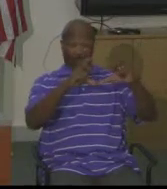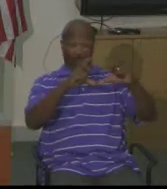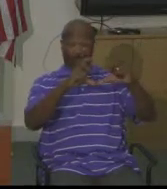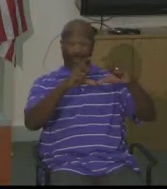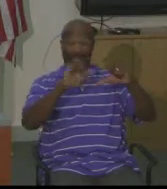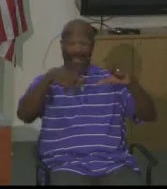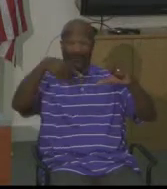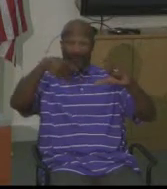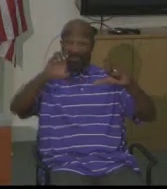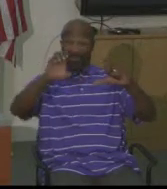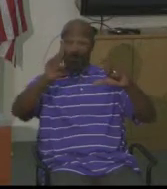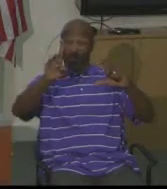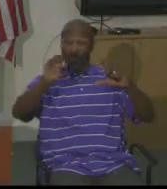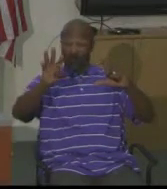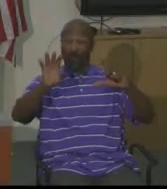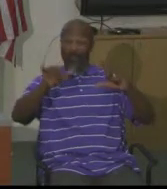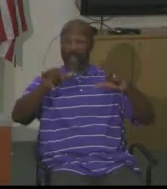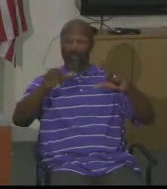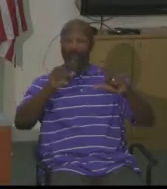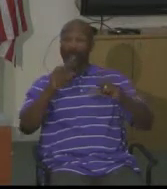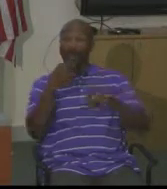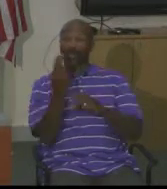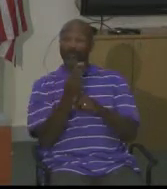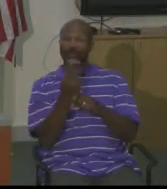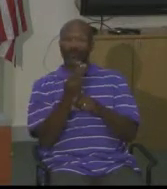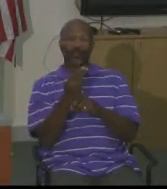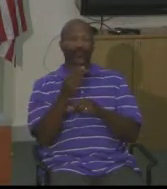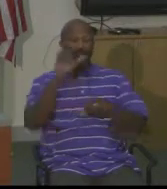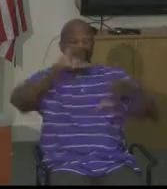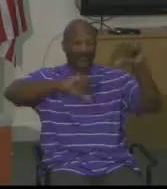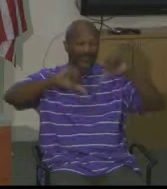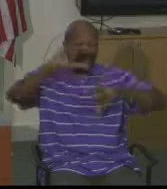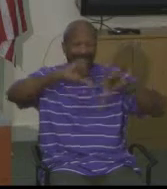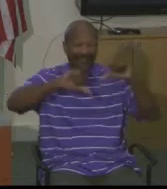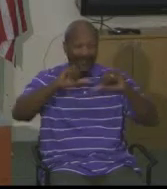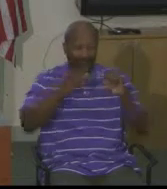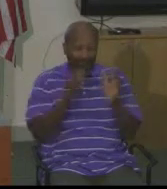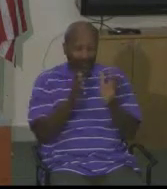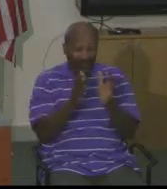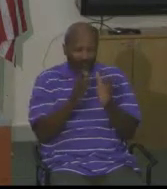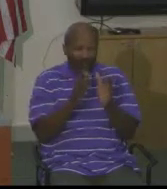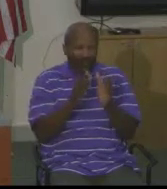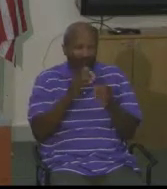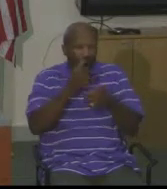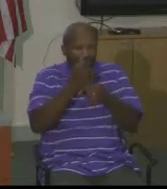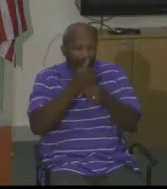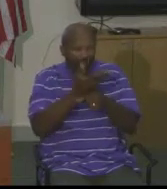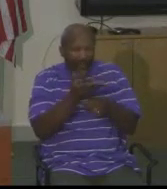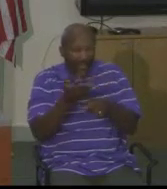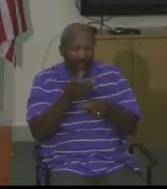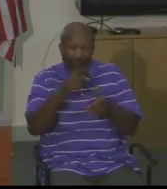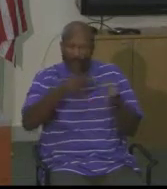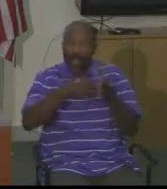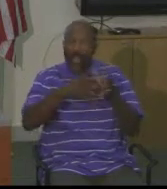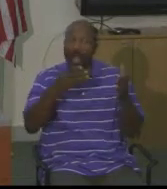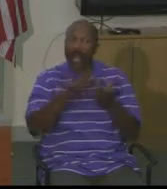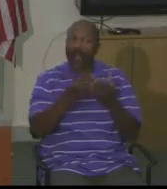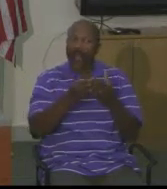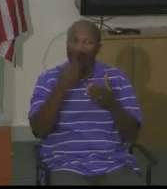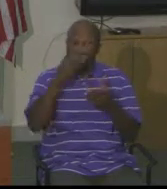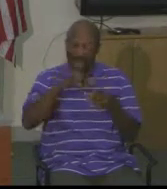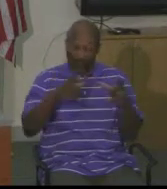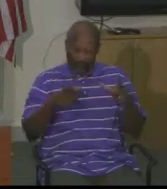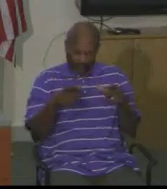call PC-104 is only used in scientific instruments. And you're paid a lot of money for that form